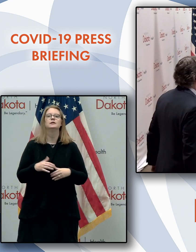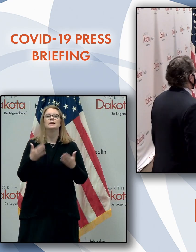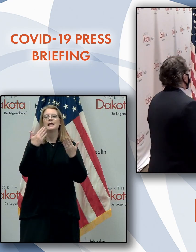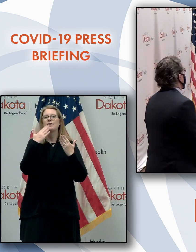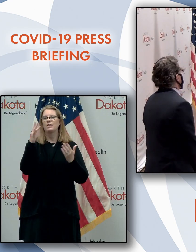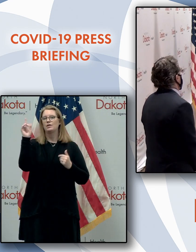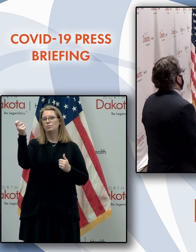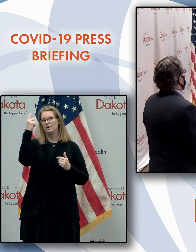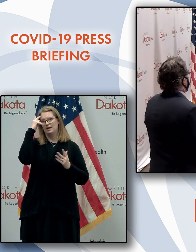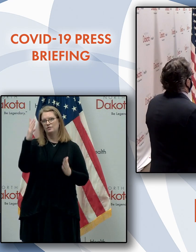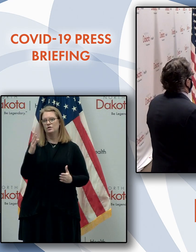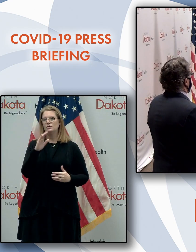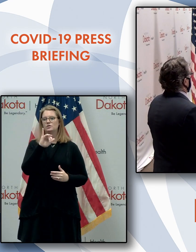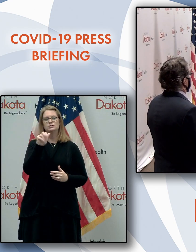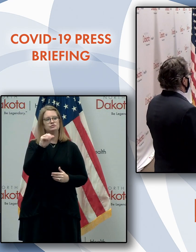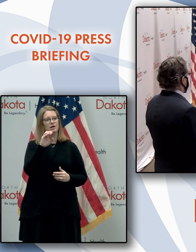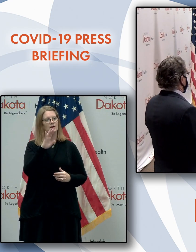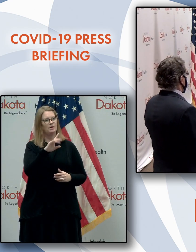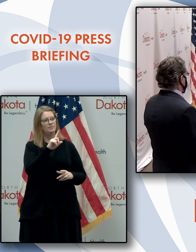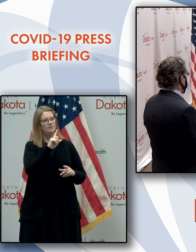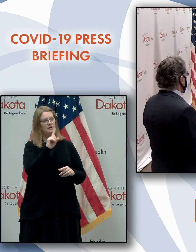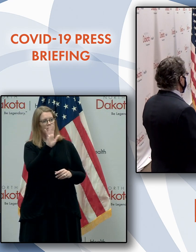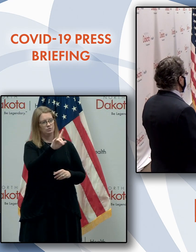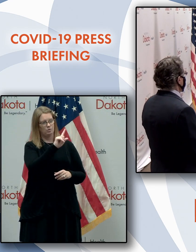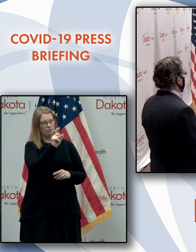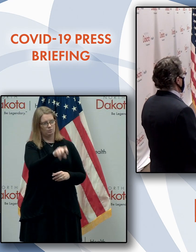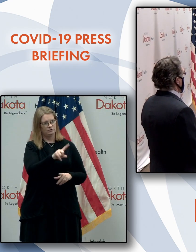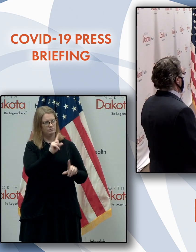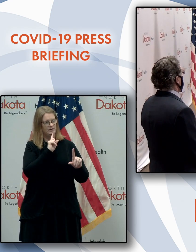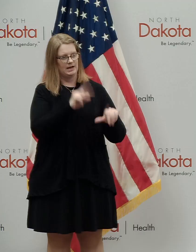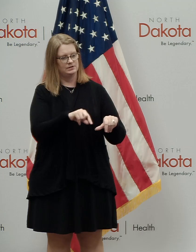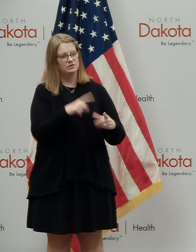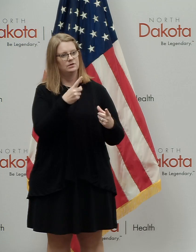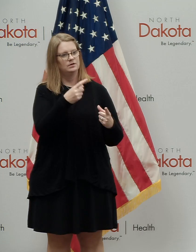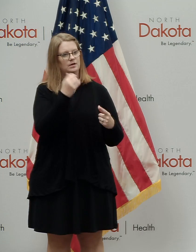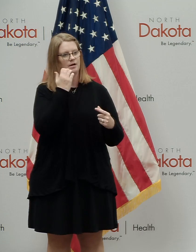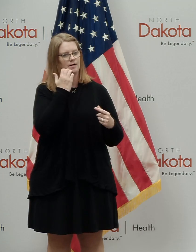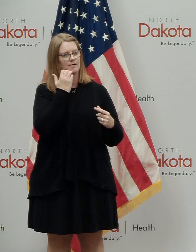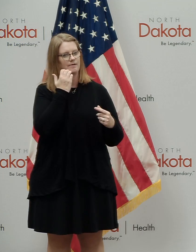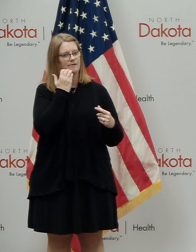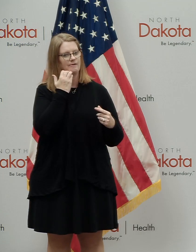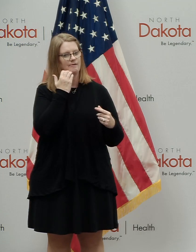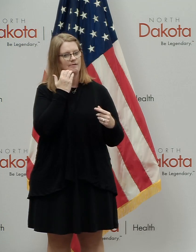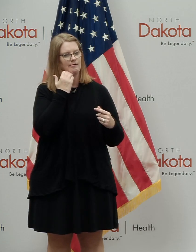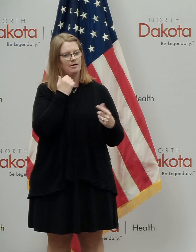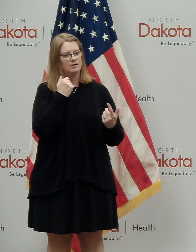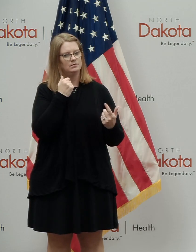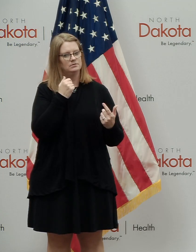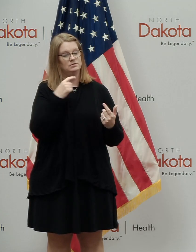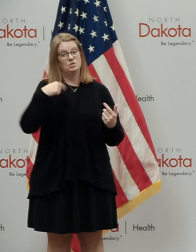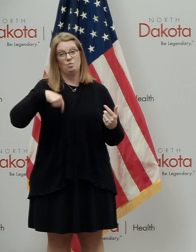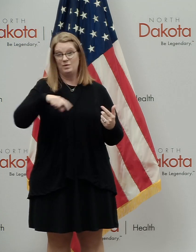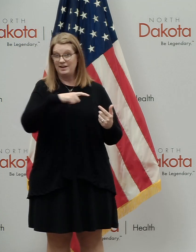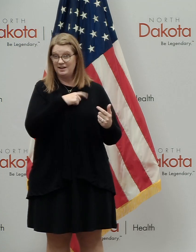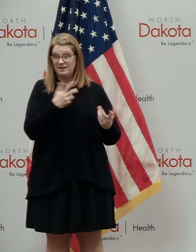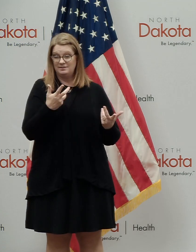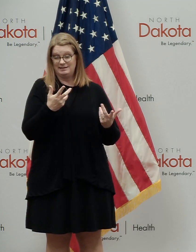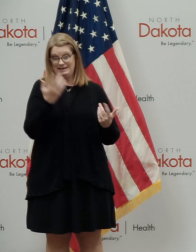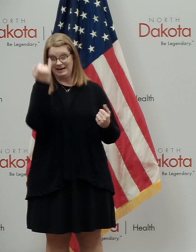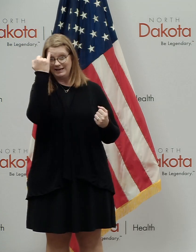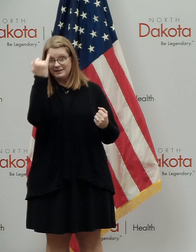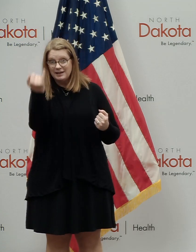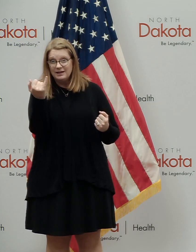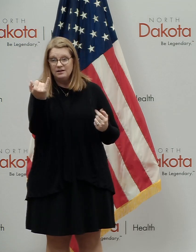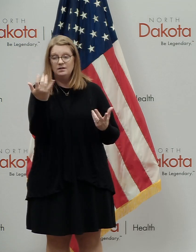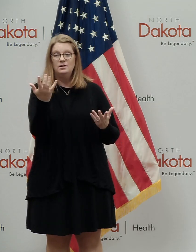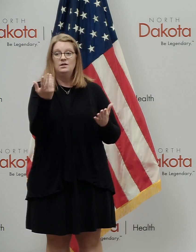Thank you, Governor Jacob. To answer your question, until we get a better feeling as far as how many dollars are going to